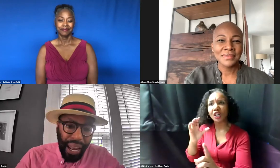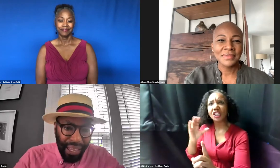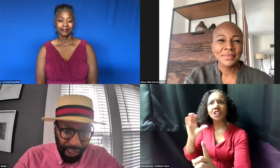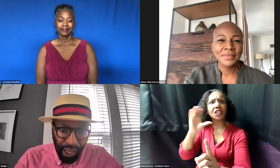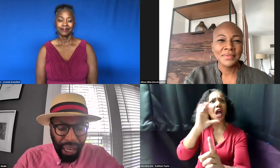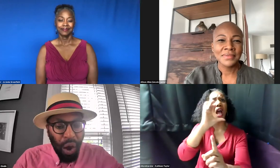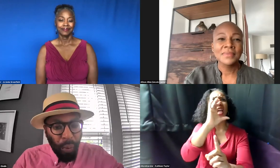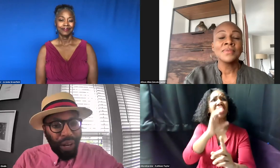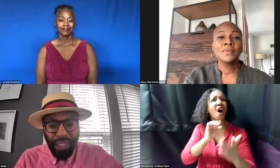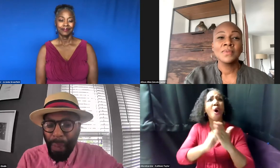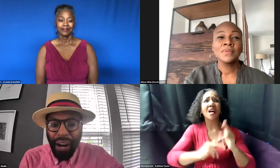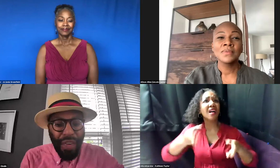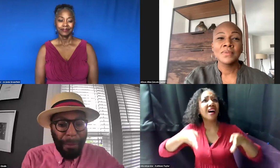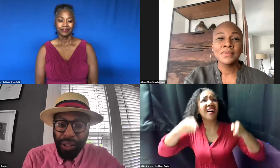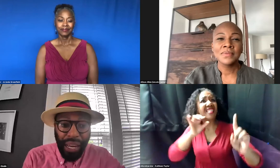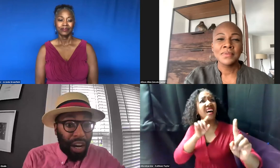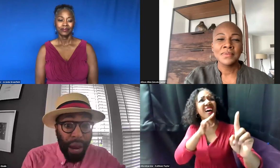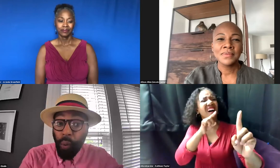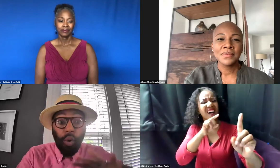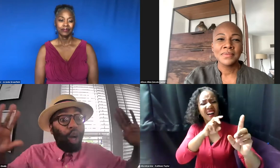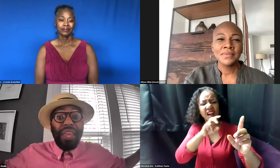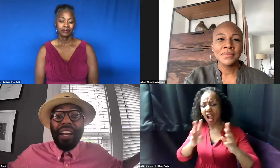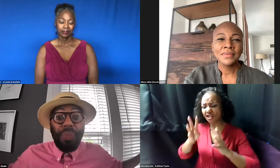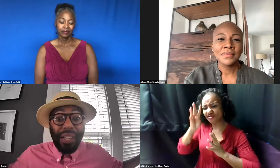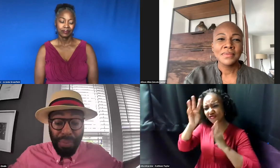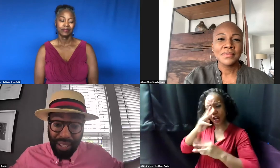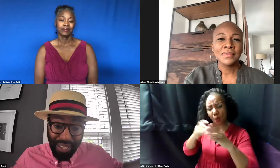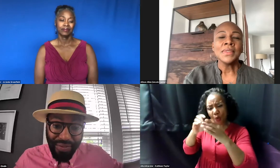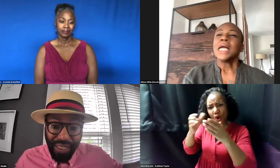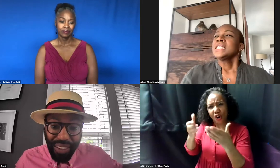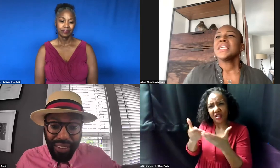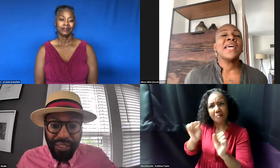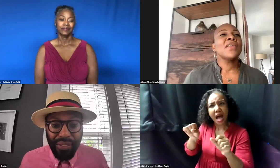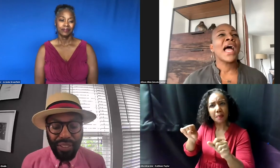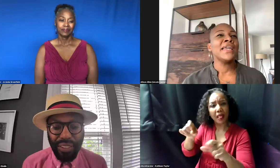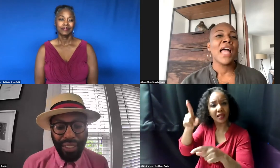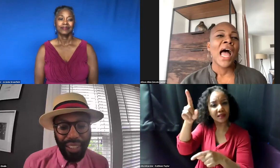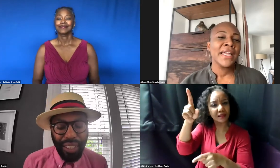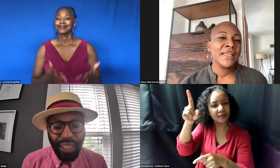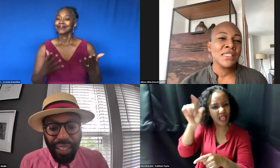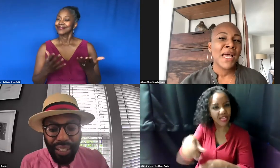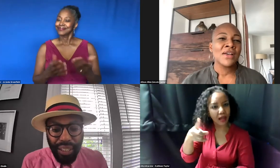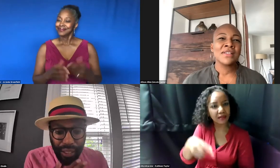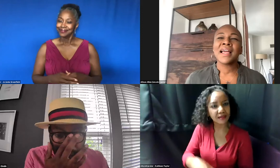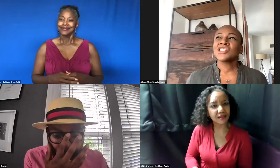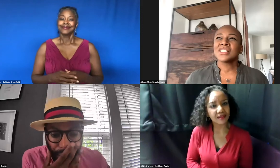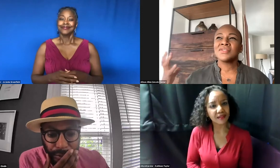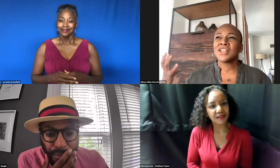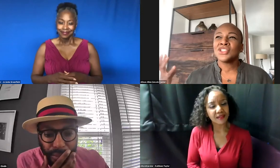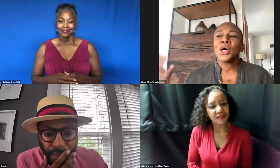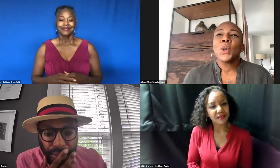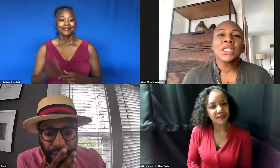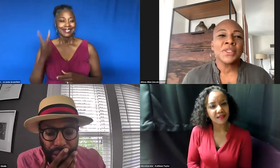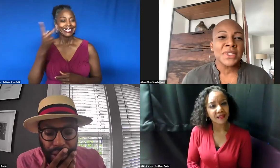building with a glass ceiling. You can step out of that building and create a world with endless possibilities. See, I espouse, and I